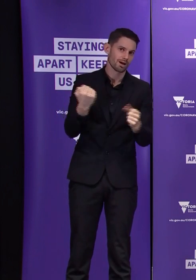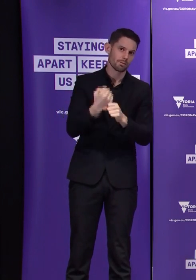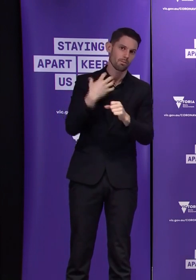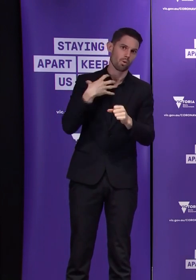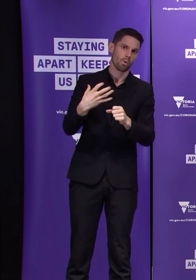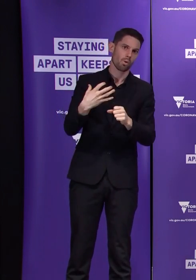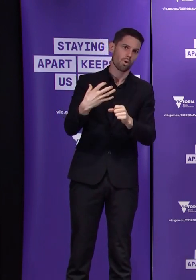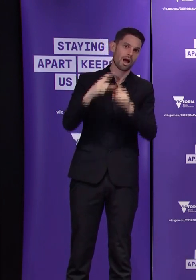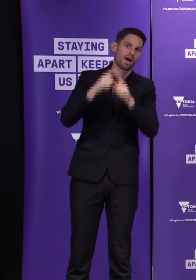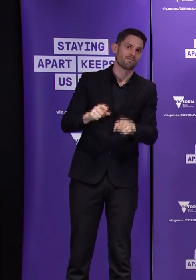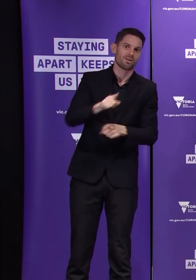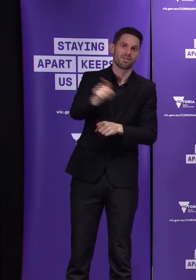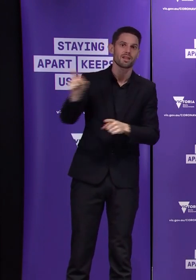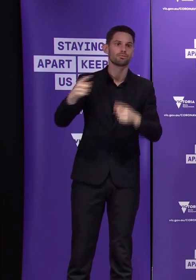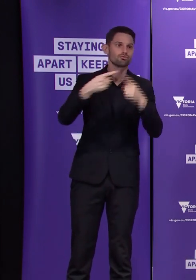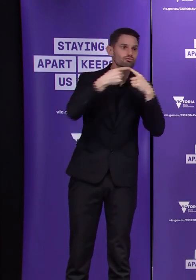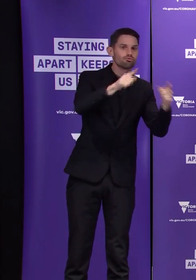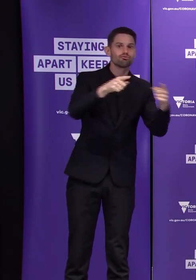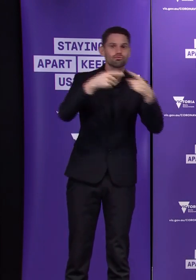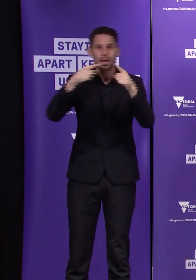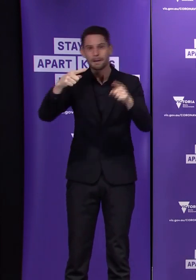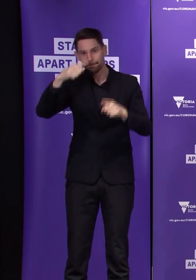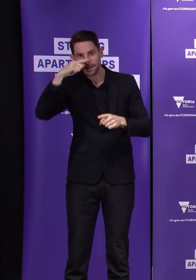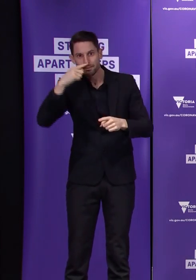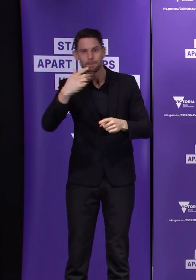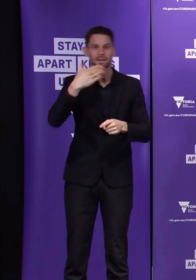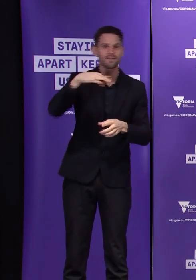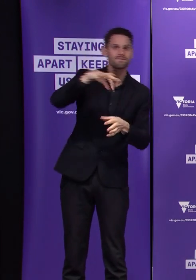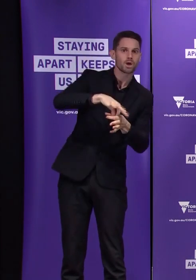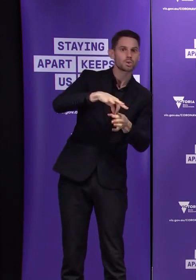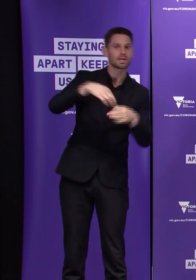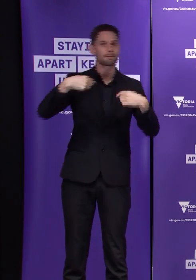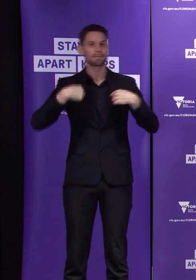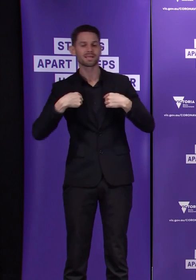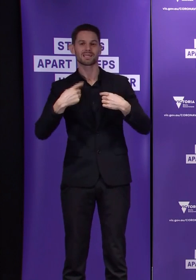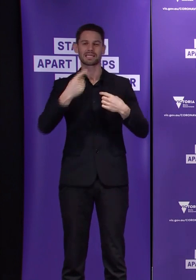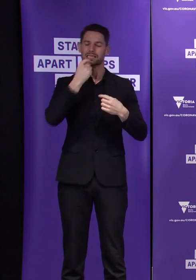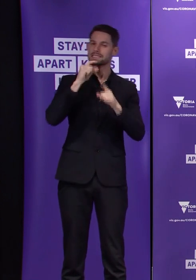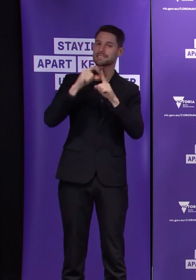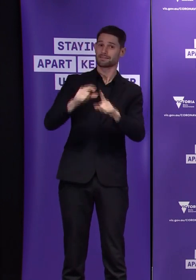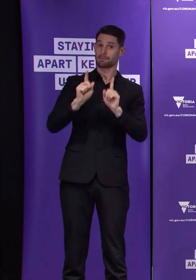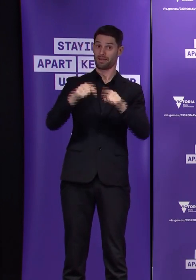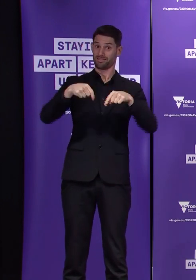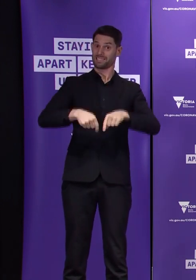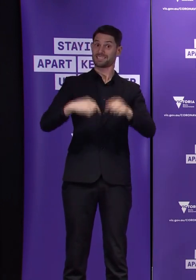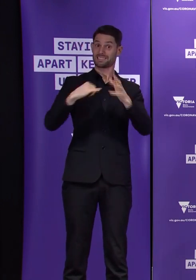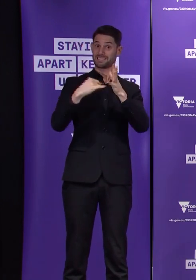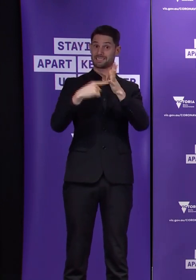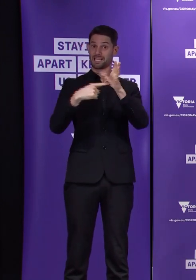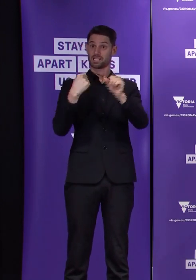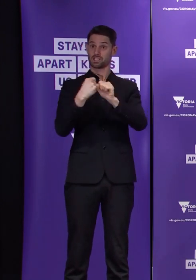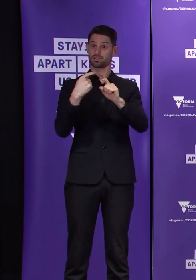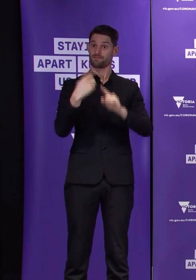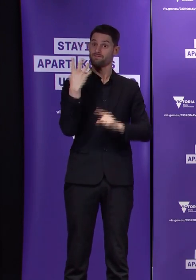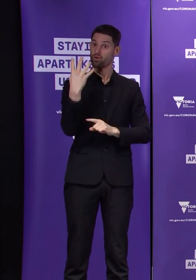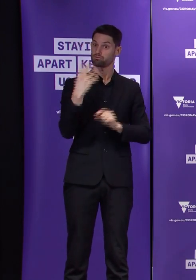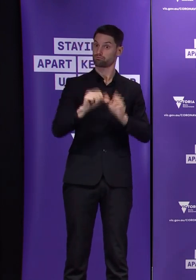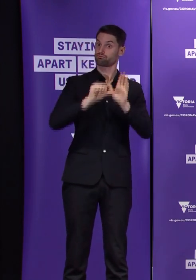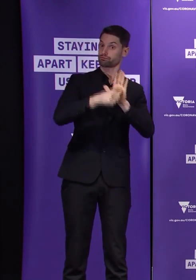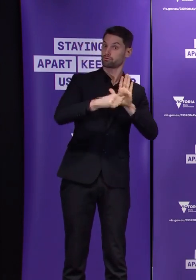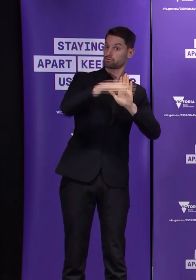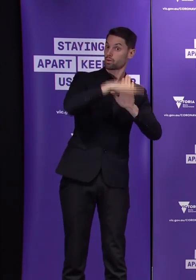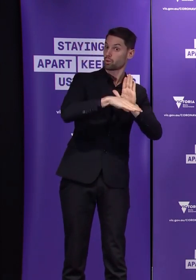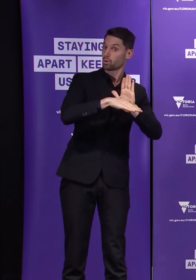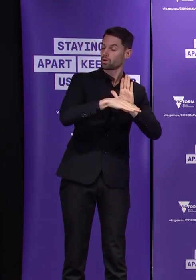think that this stage 4 lockdown, this second wave, does present, I think, a